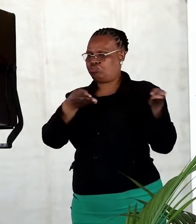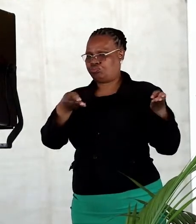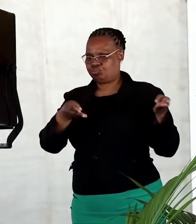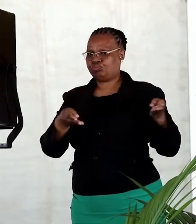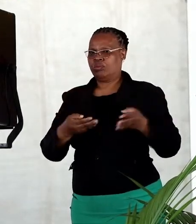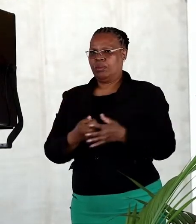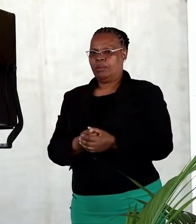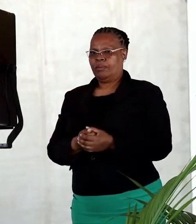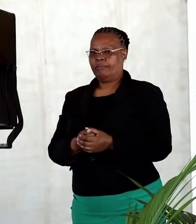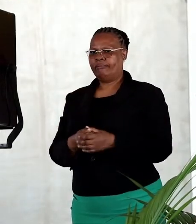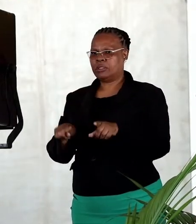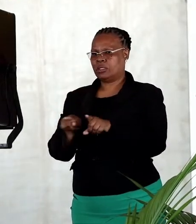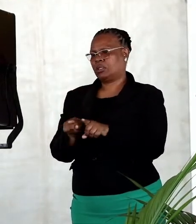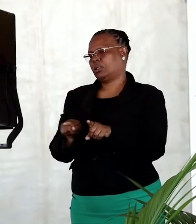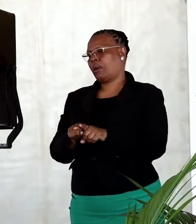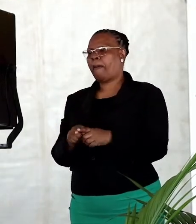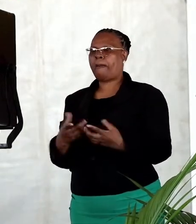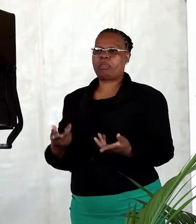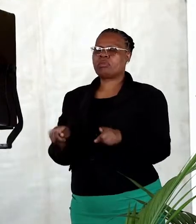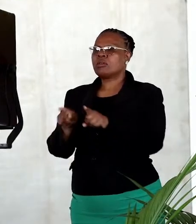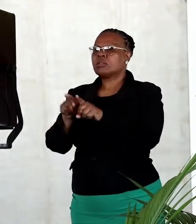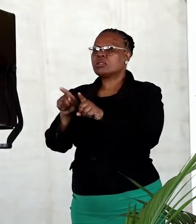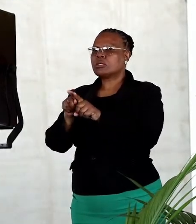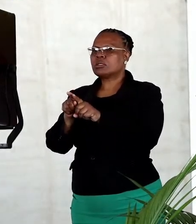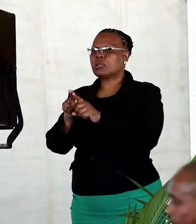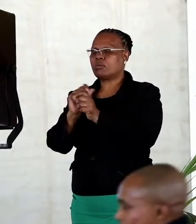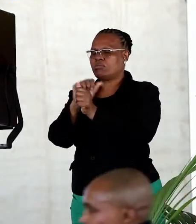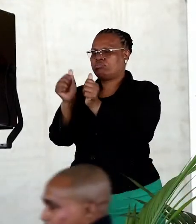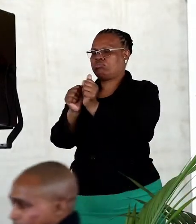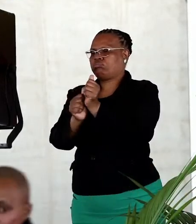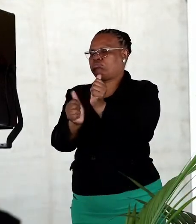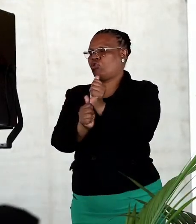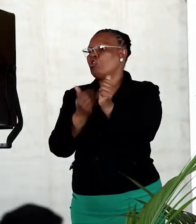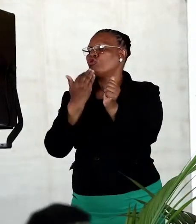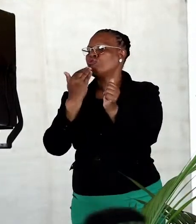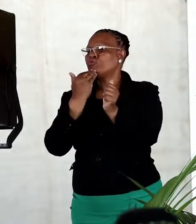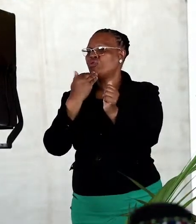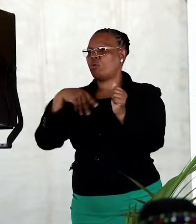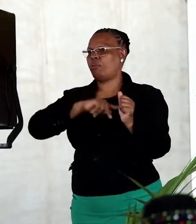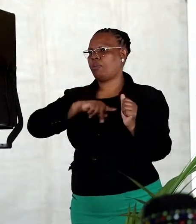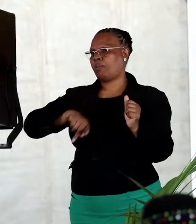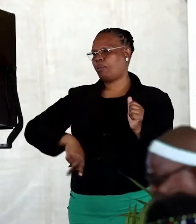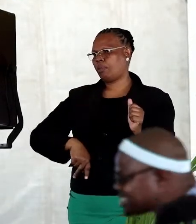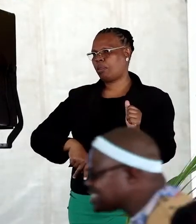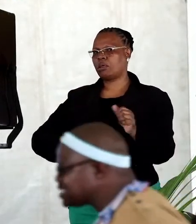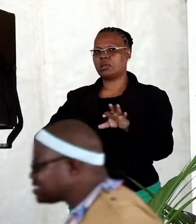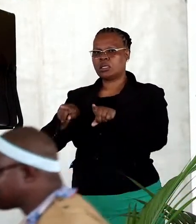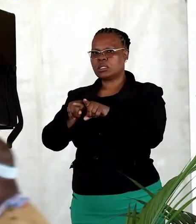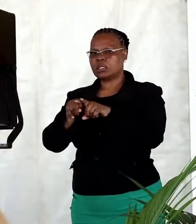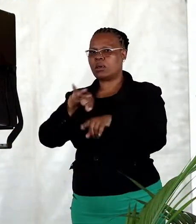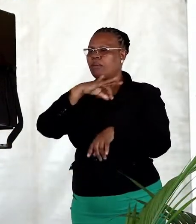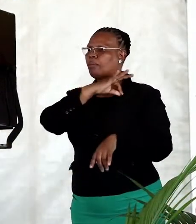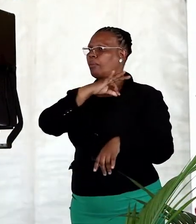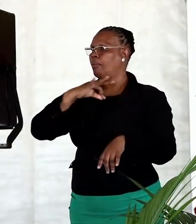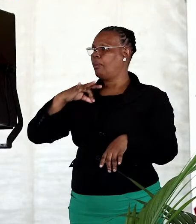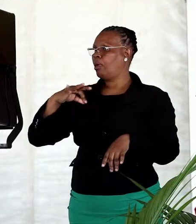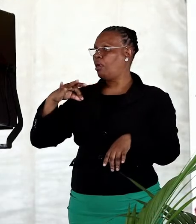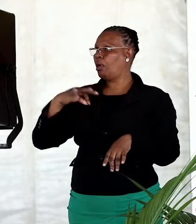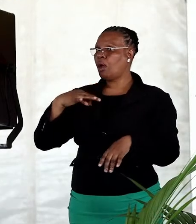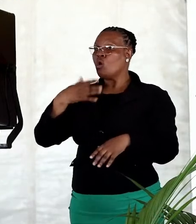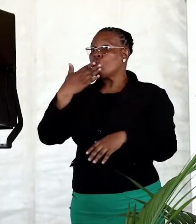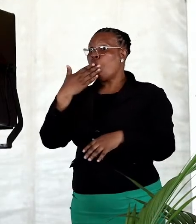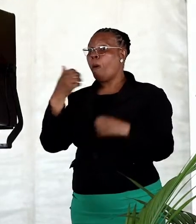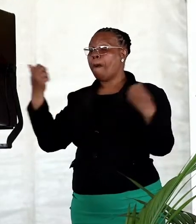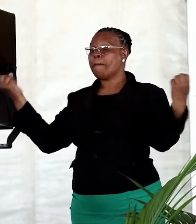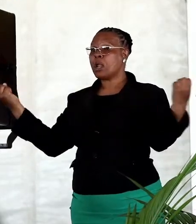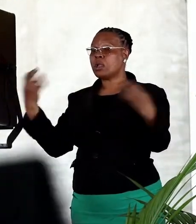kwethu beliphondo abasisigqeba sika honorable premier o-mayor abakhoyo phakathi kwethu hey sinomayor bonke